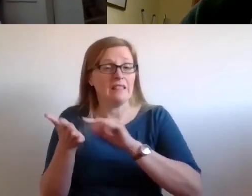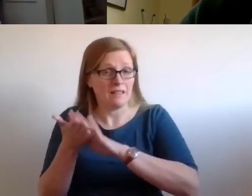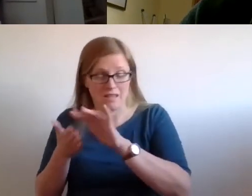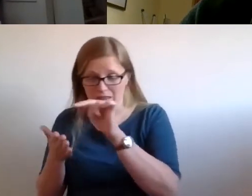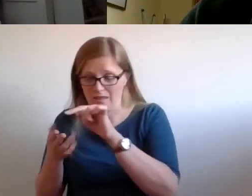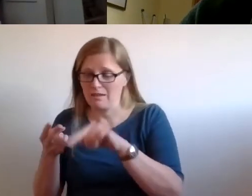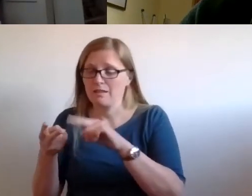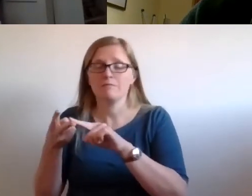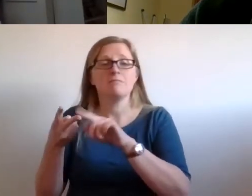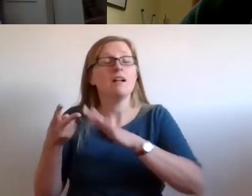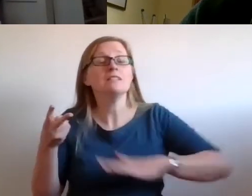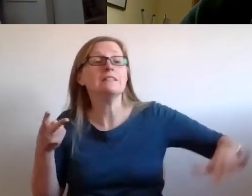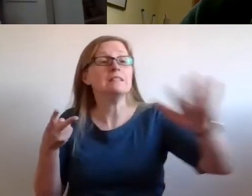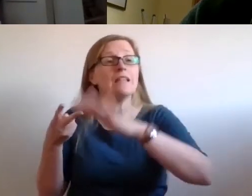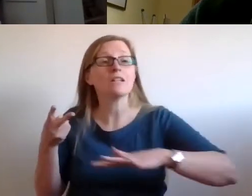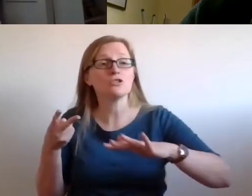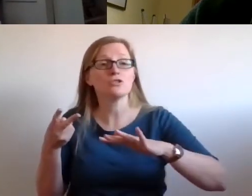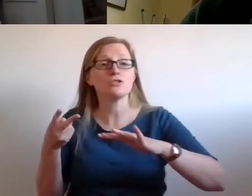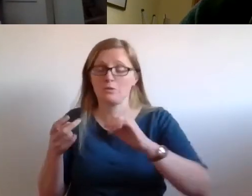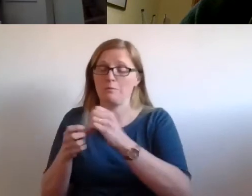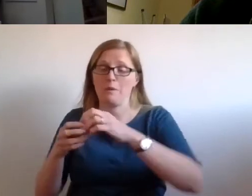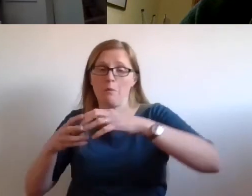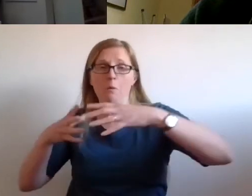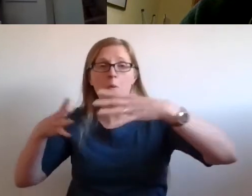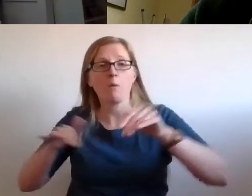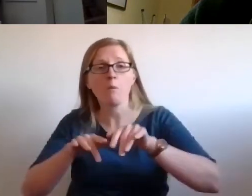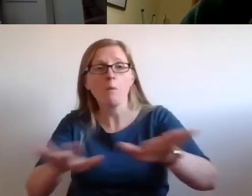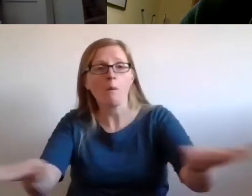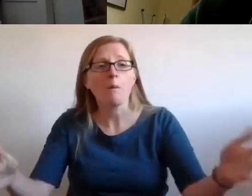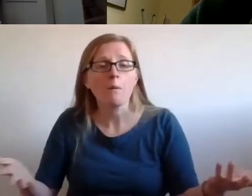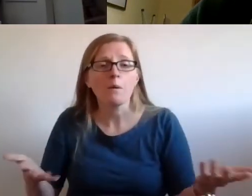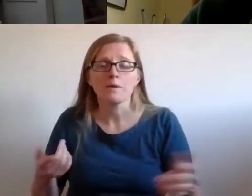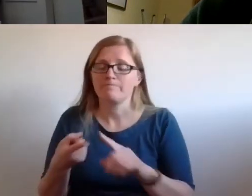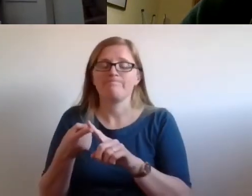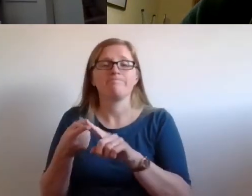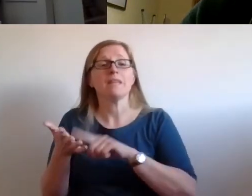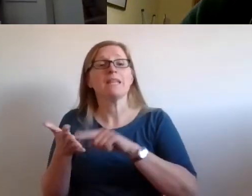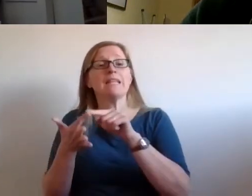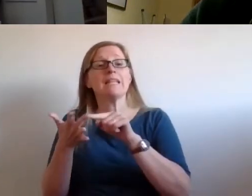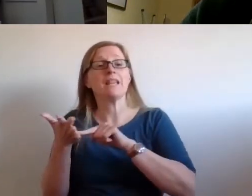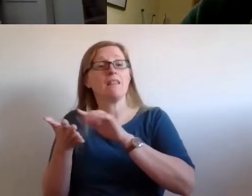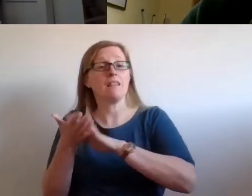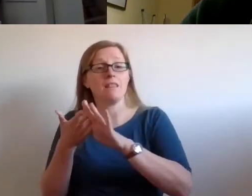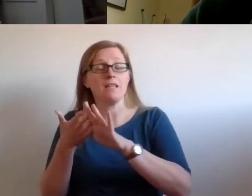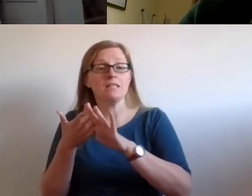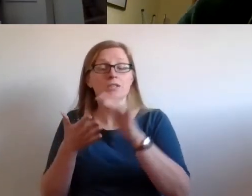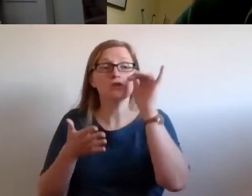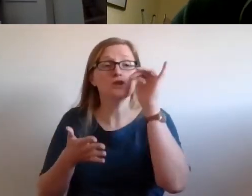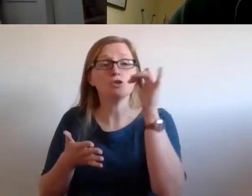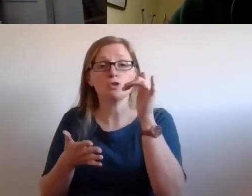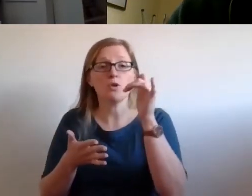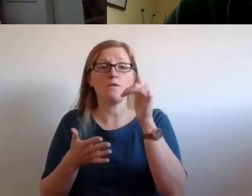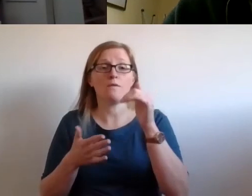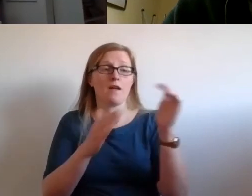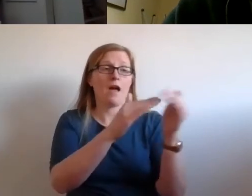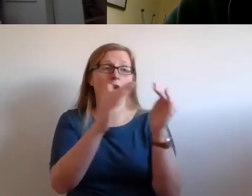sort of scaling that up. You know, in Leith, when the survey went, was taken round all the doors by the